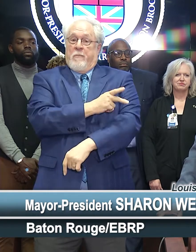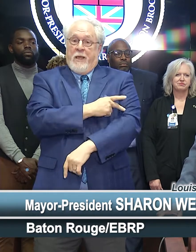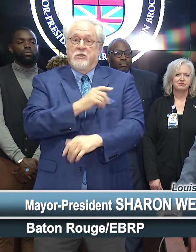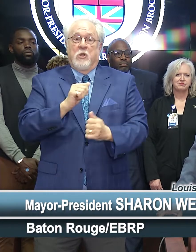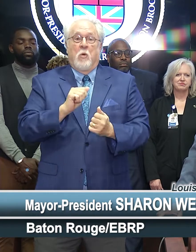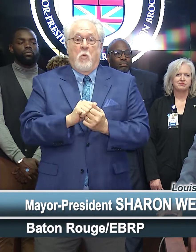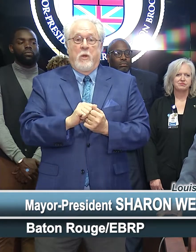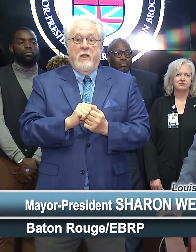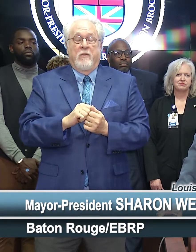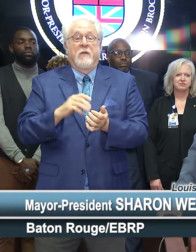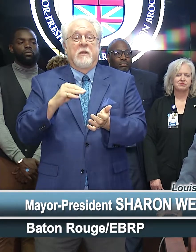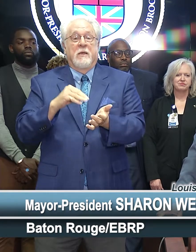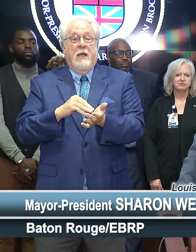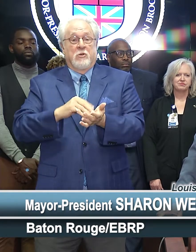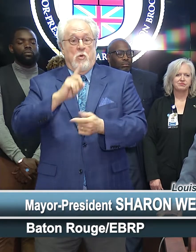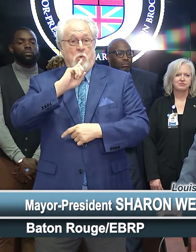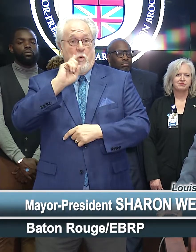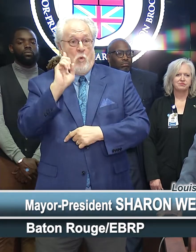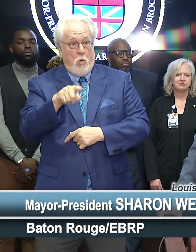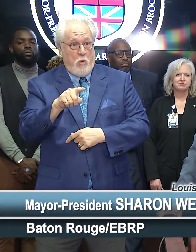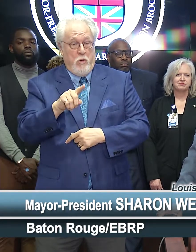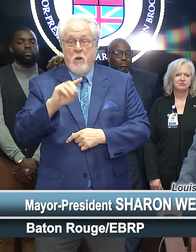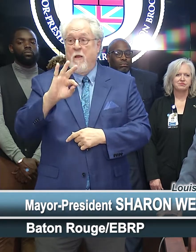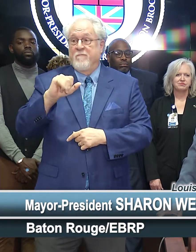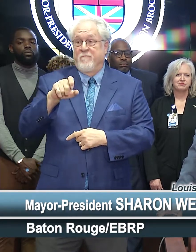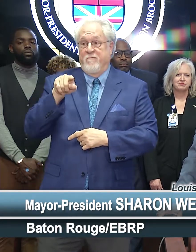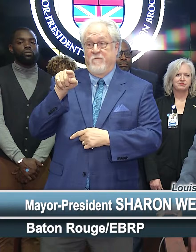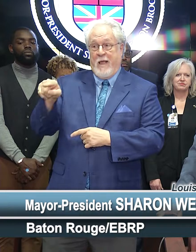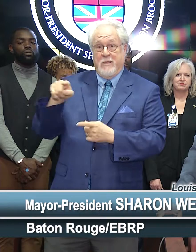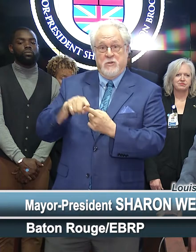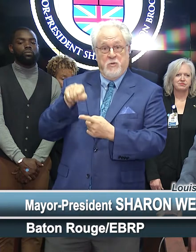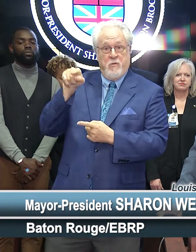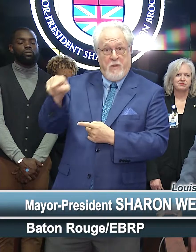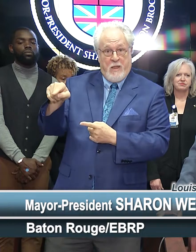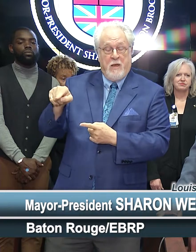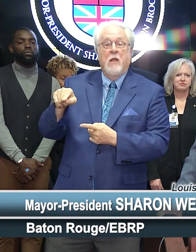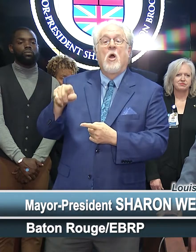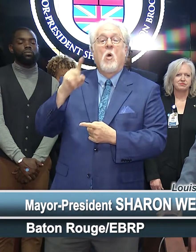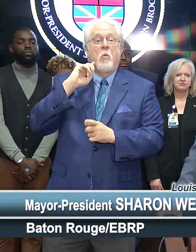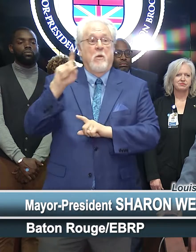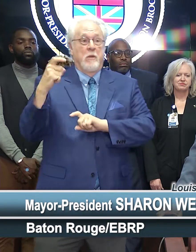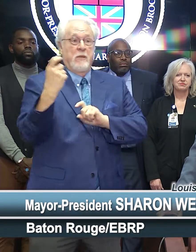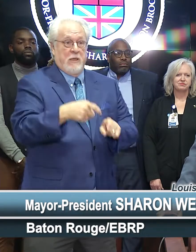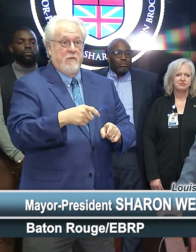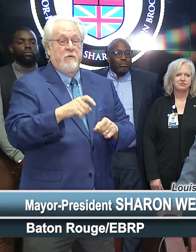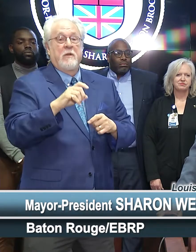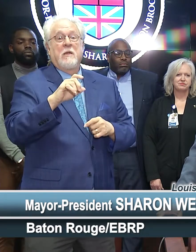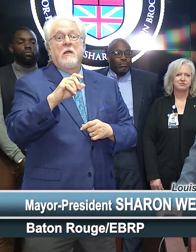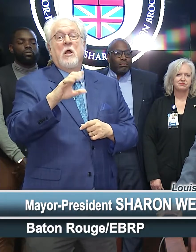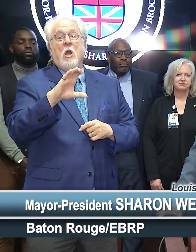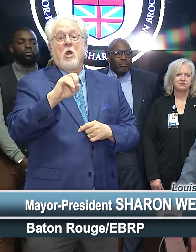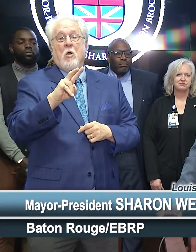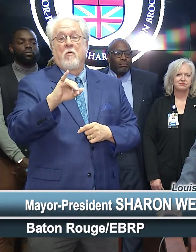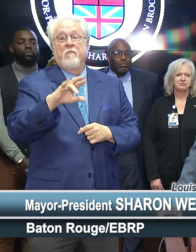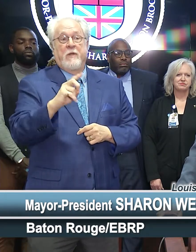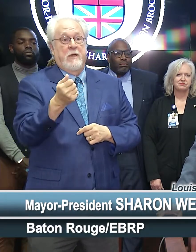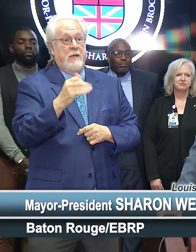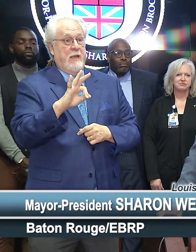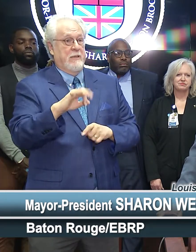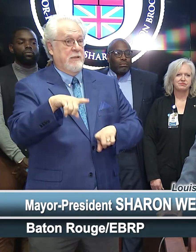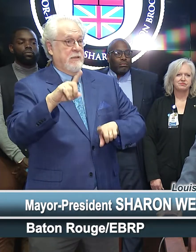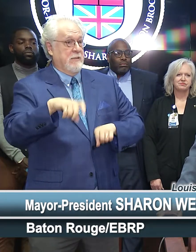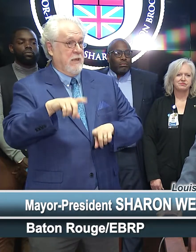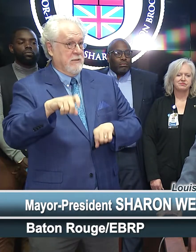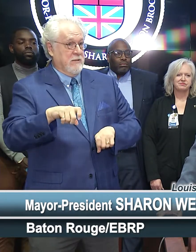a provider order faxed to the testing center will be administered a COVID-19 test.